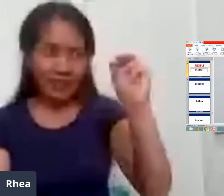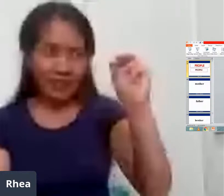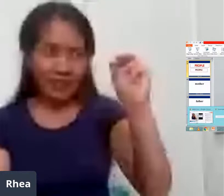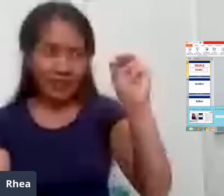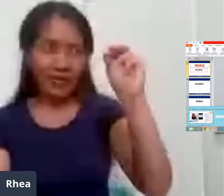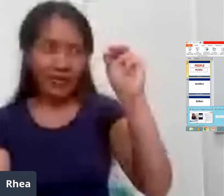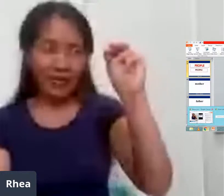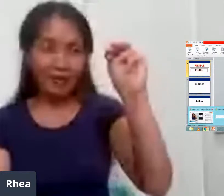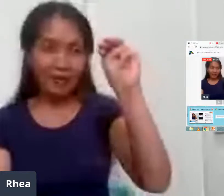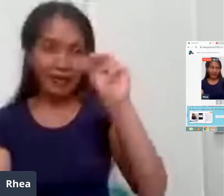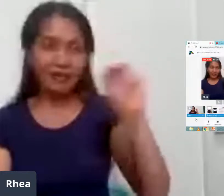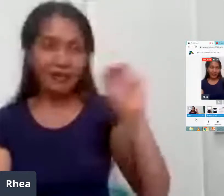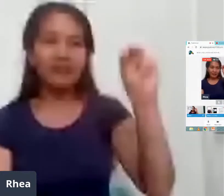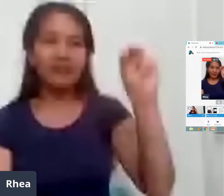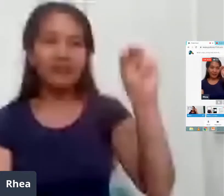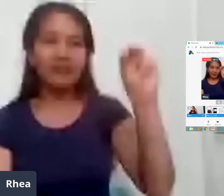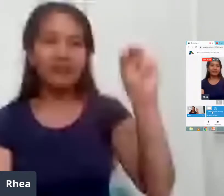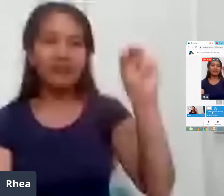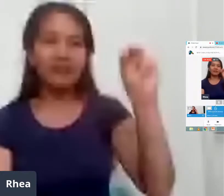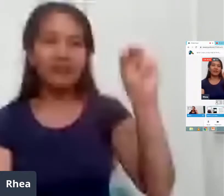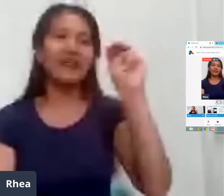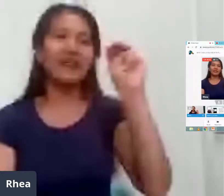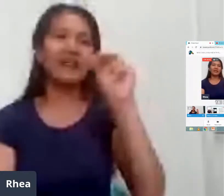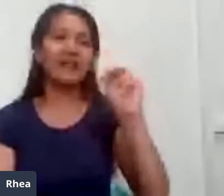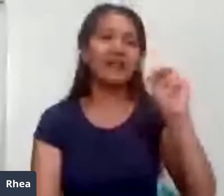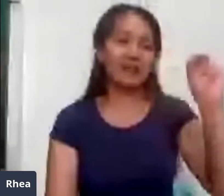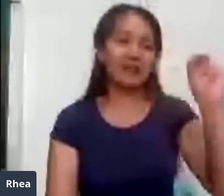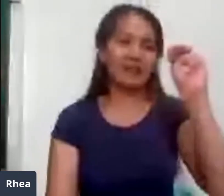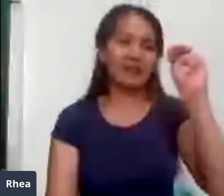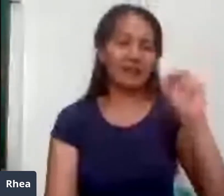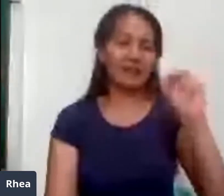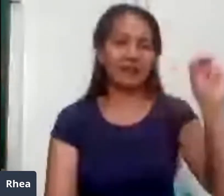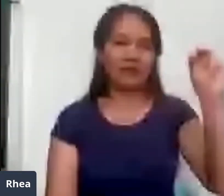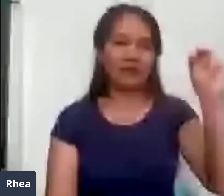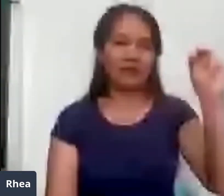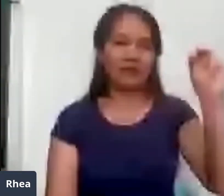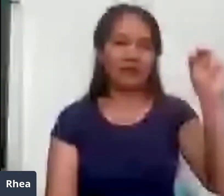Okay, this is Monday. M, ikot, Monday.